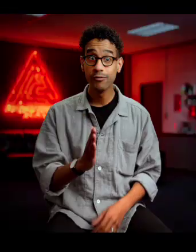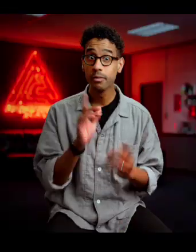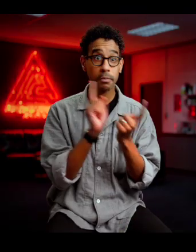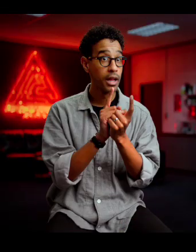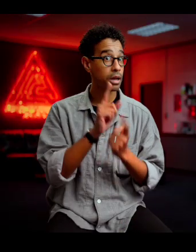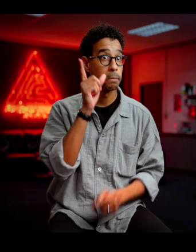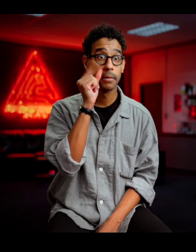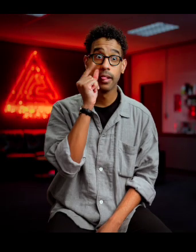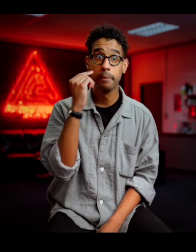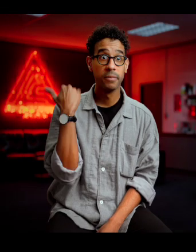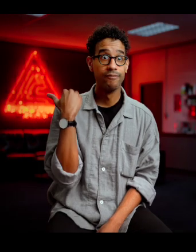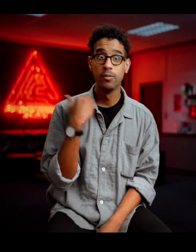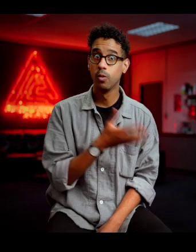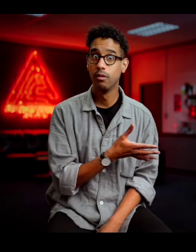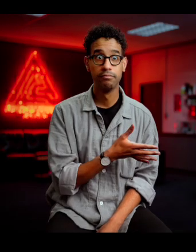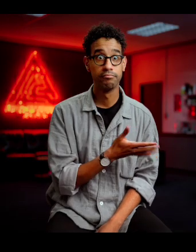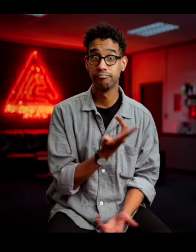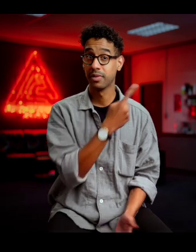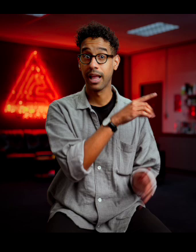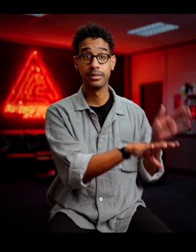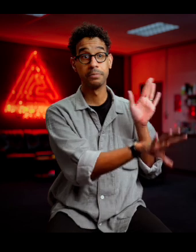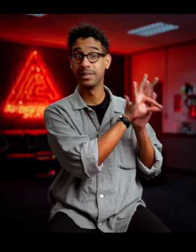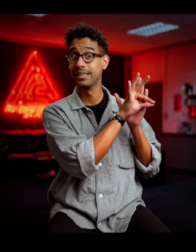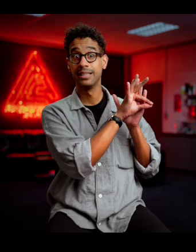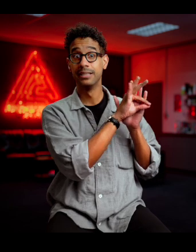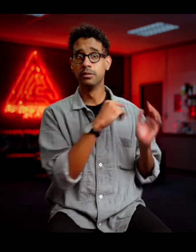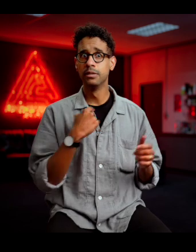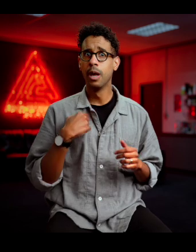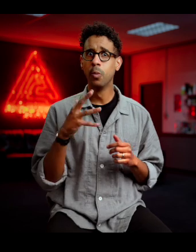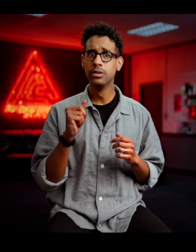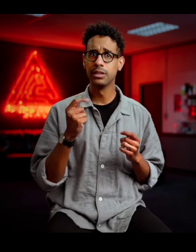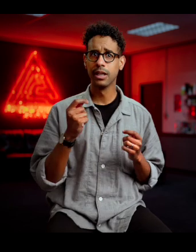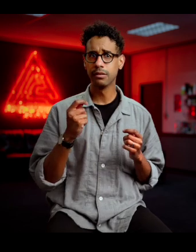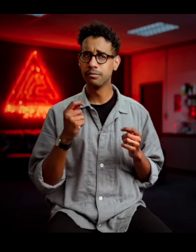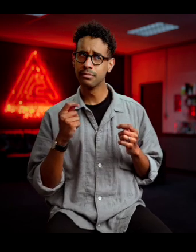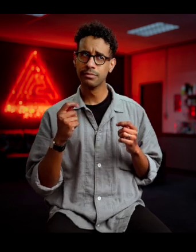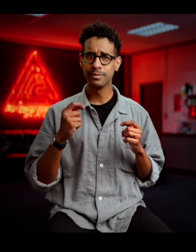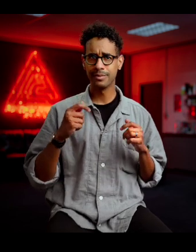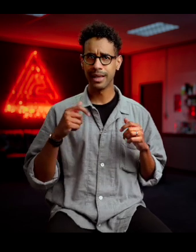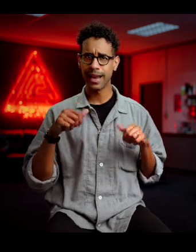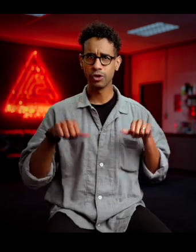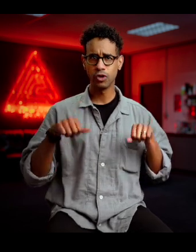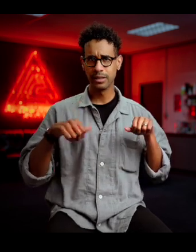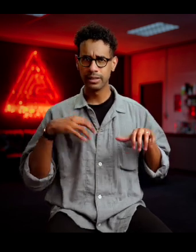I had never met Mila prior to this film. They, casting, picked her, and I honestly was a little